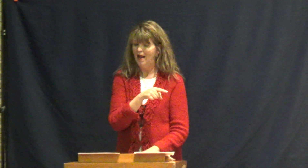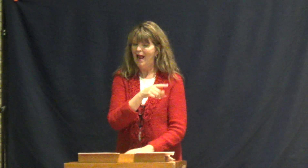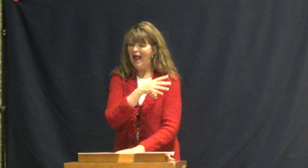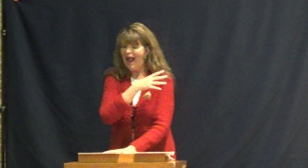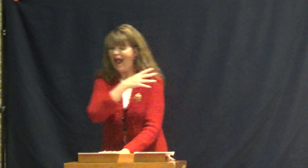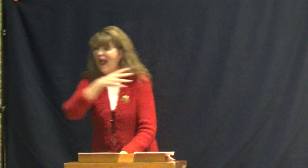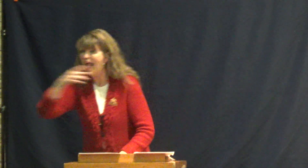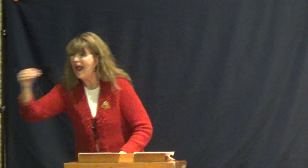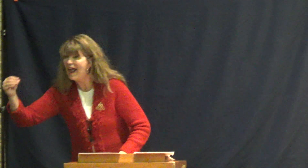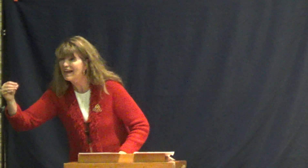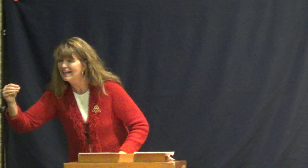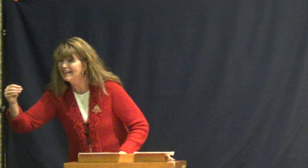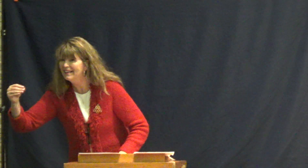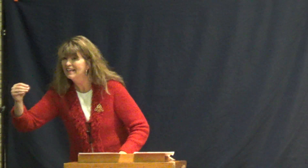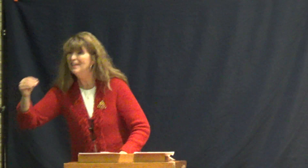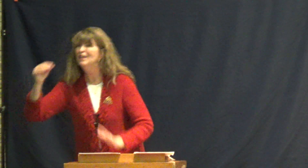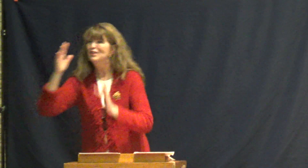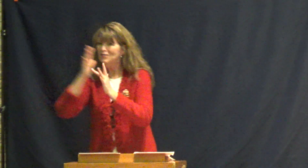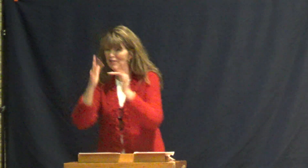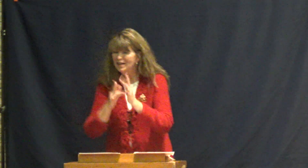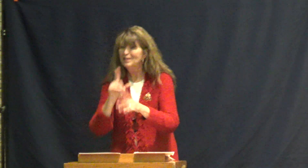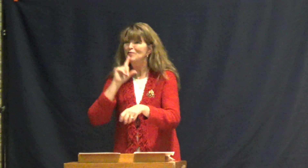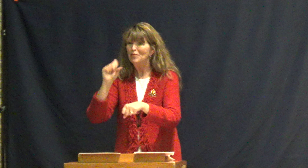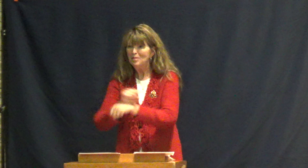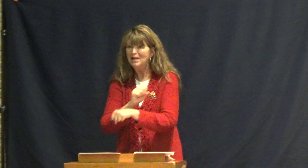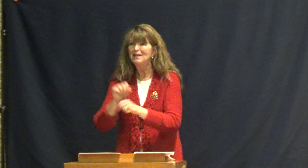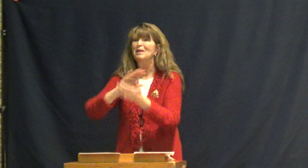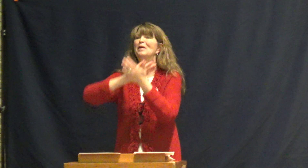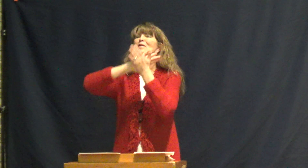And Jesus was born in one of those caves